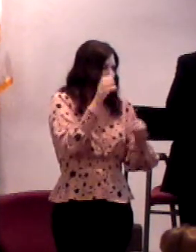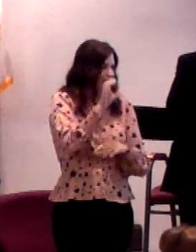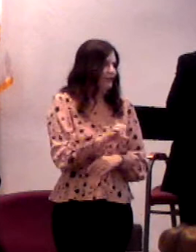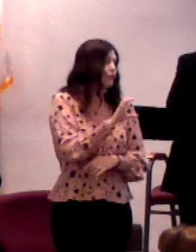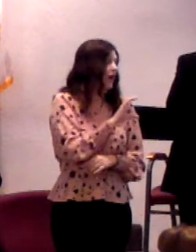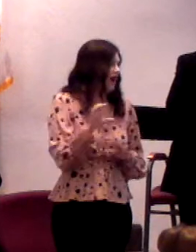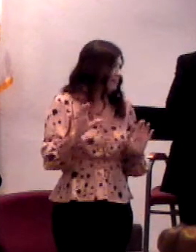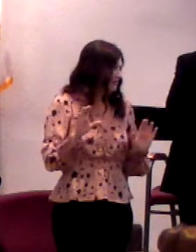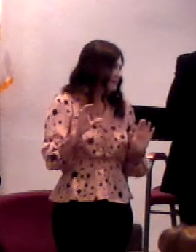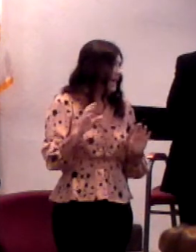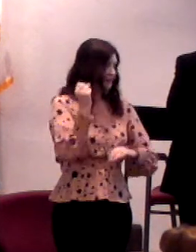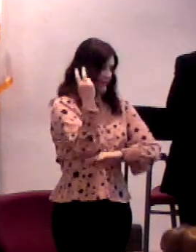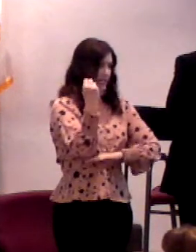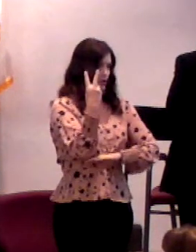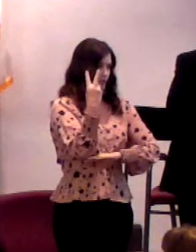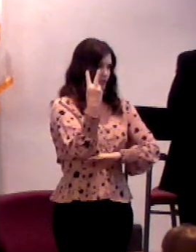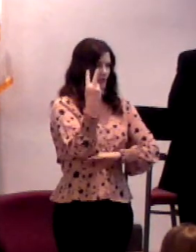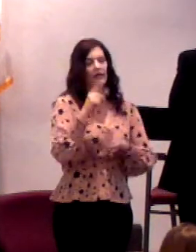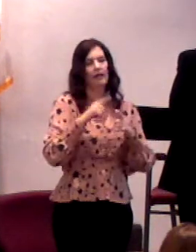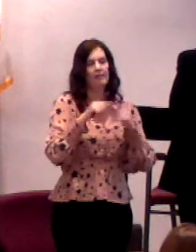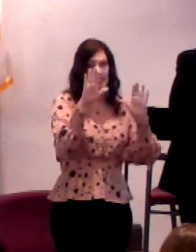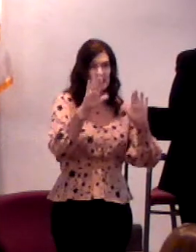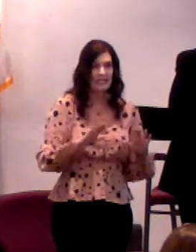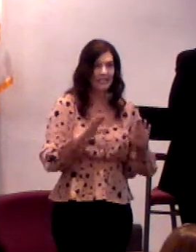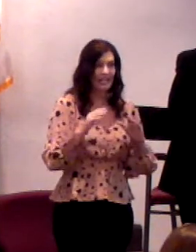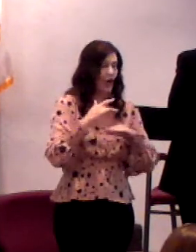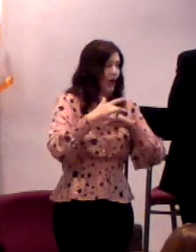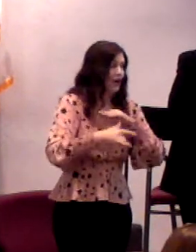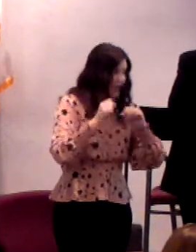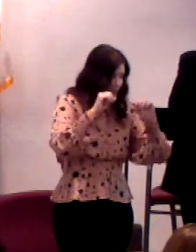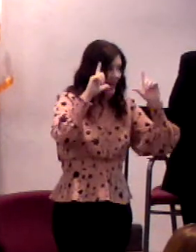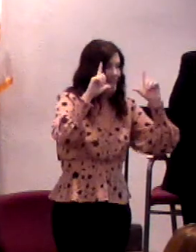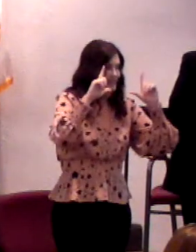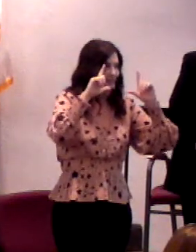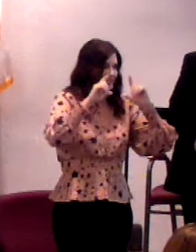noon. And then on Sunday, early risers, 6 a.m.,